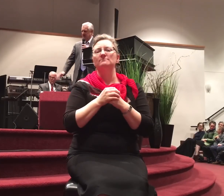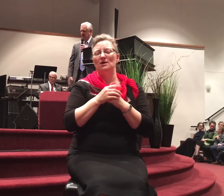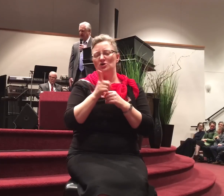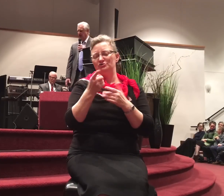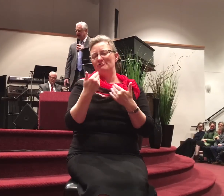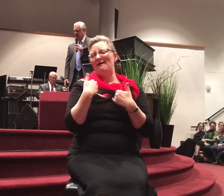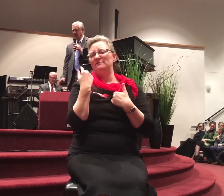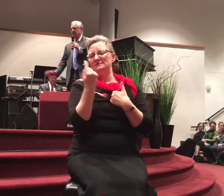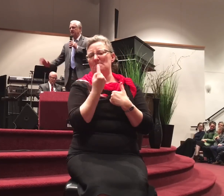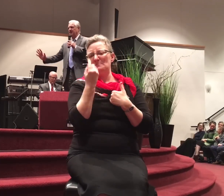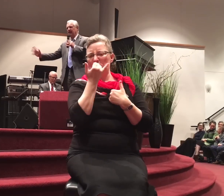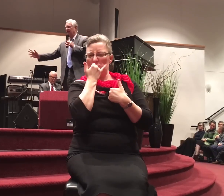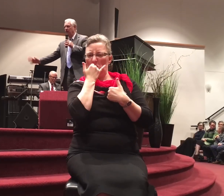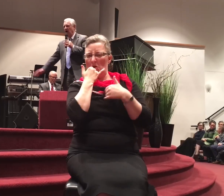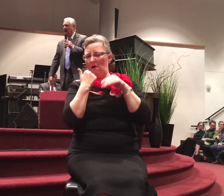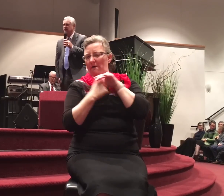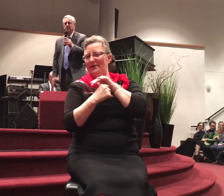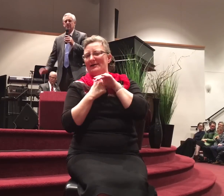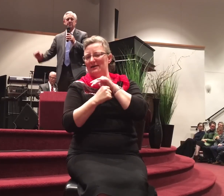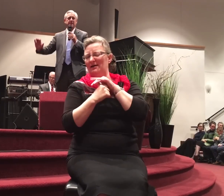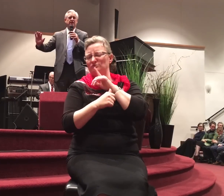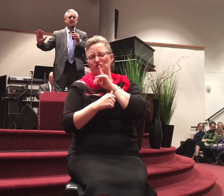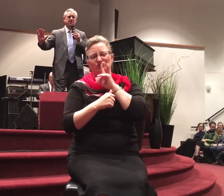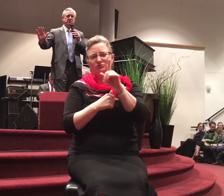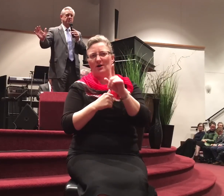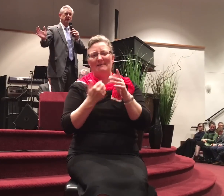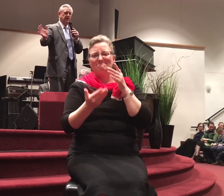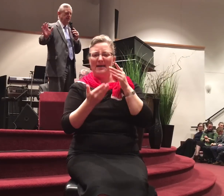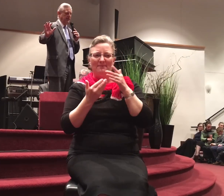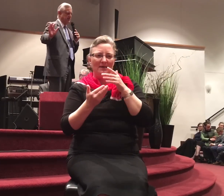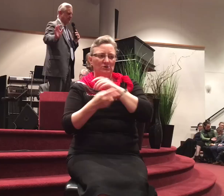some skeleton in the closet. He must be taking bribes. He must be